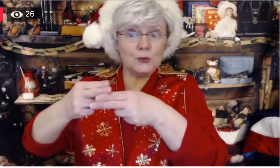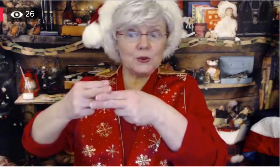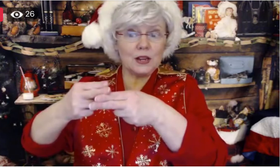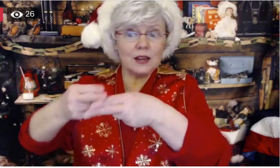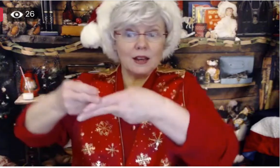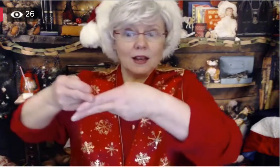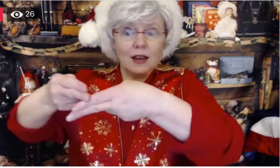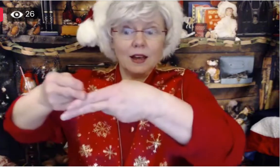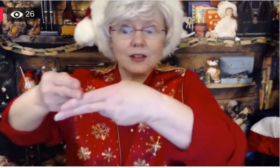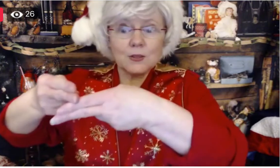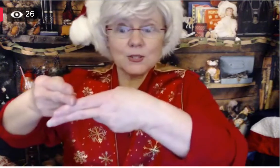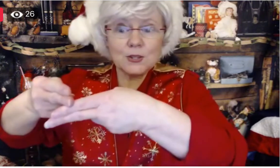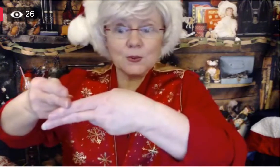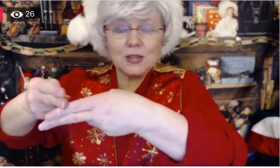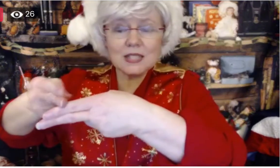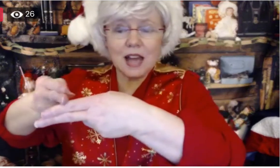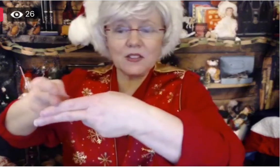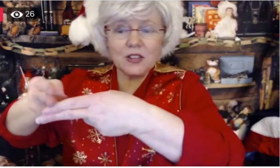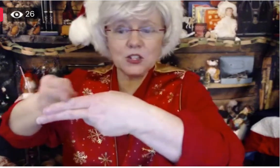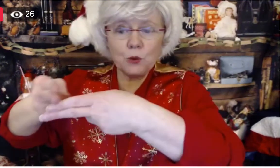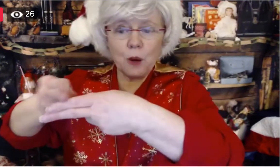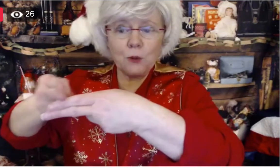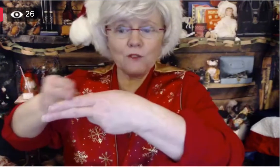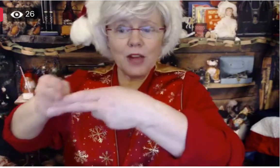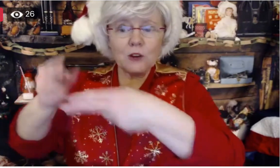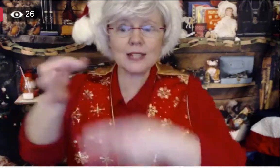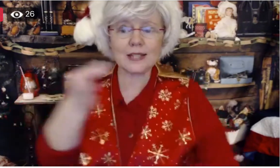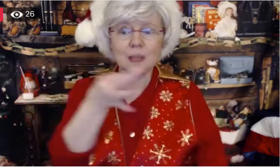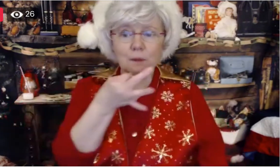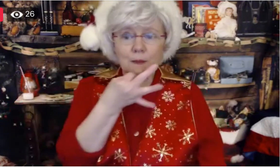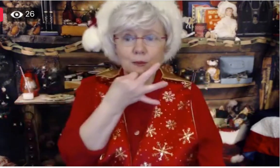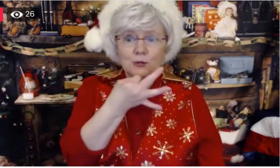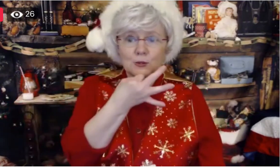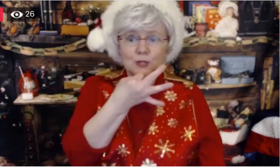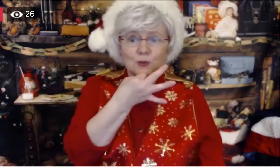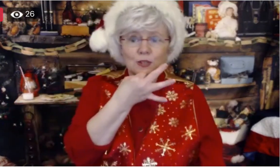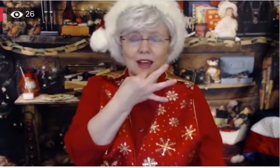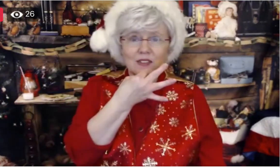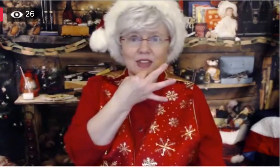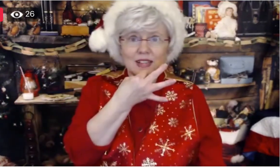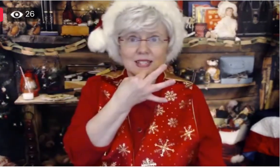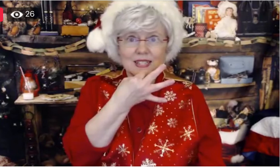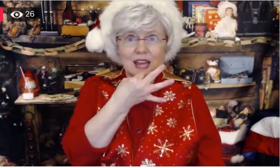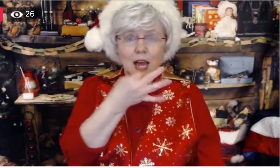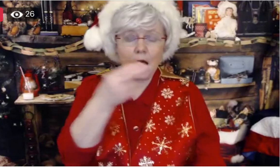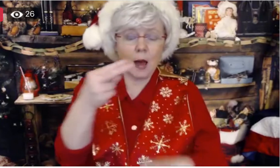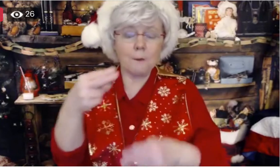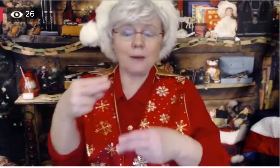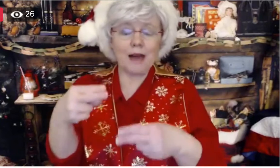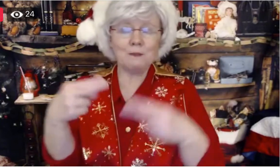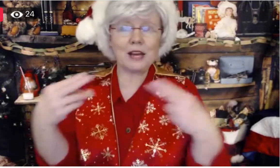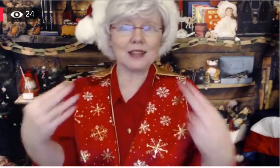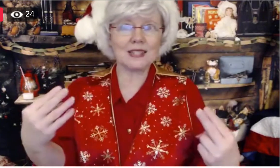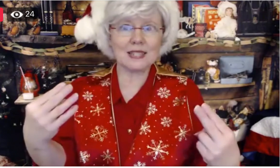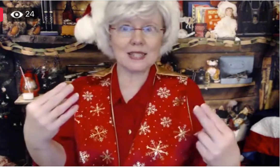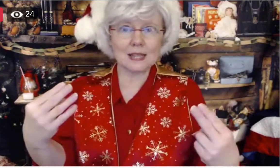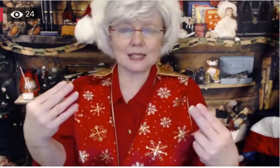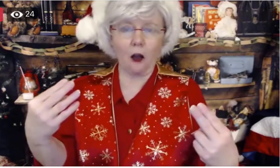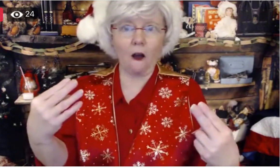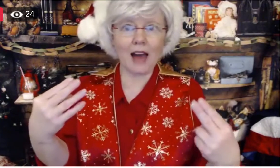Soon. So soon is like this. You rub your fingers. Now some people do soon like this. But because this is a song, I